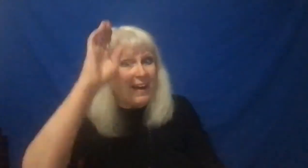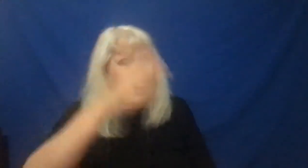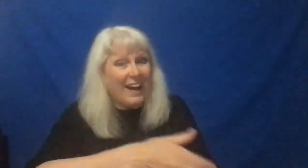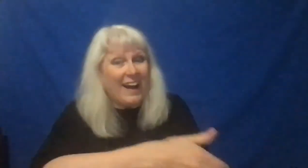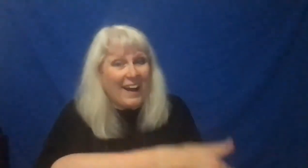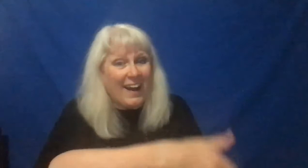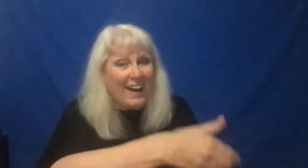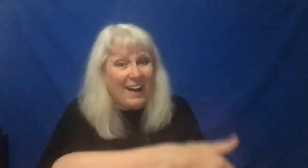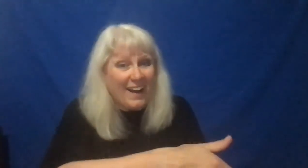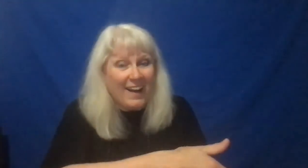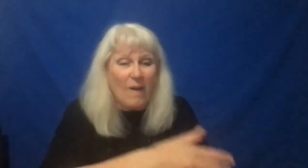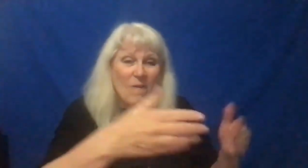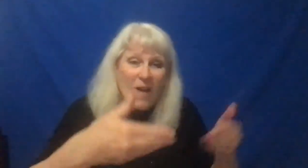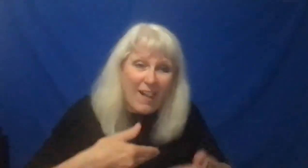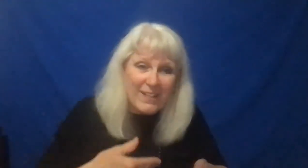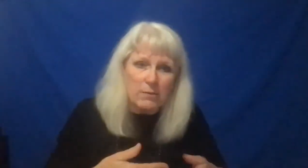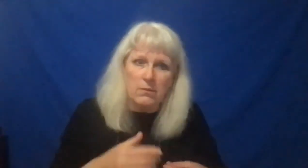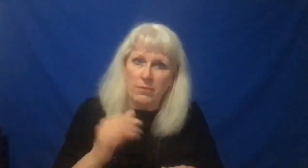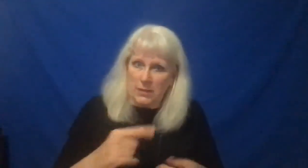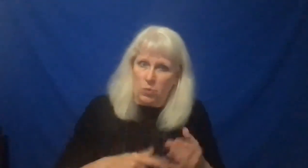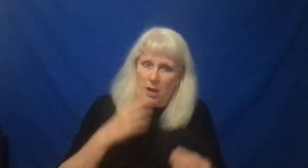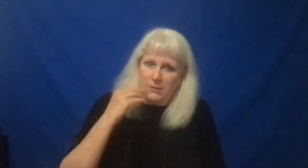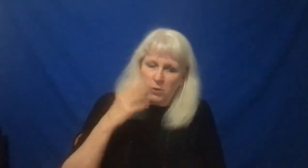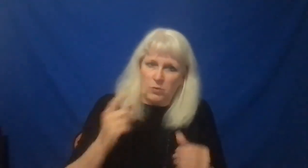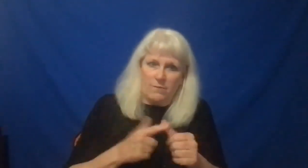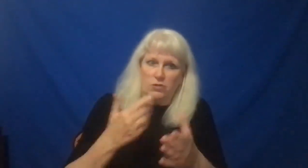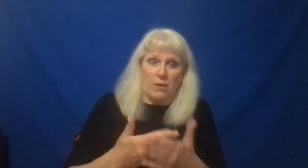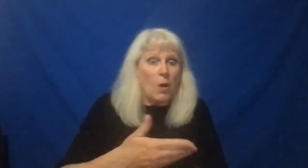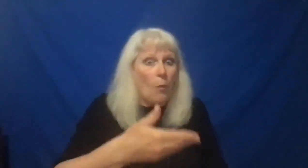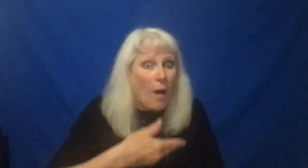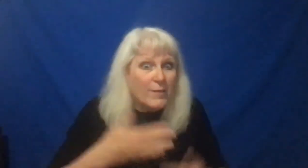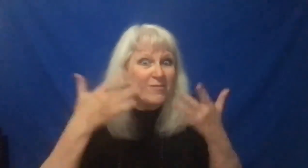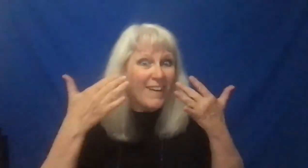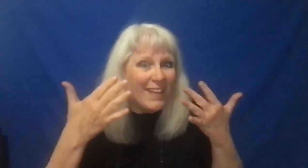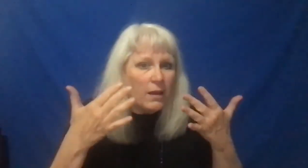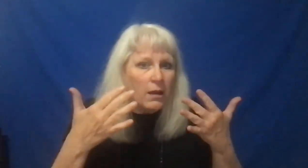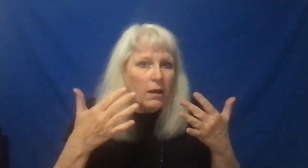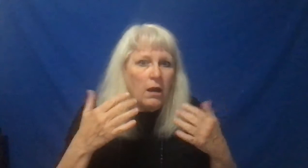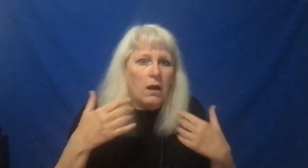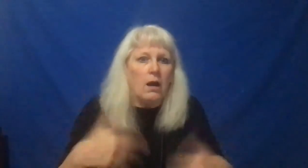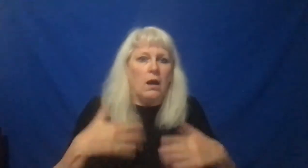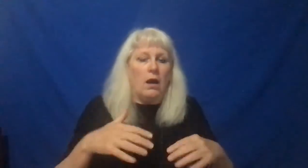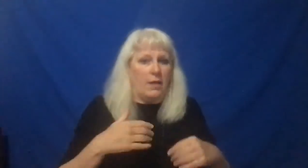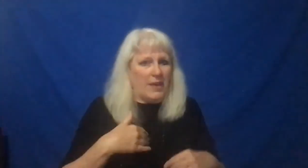to me. I have been given a second chance, and I'm here to be of